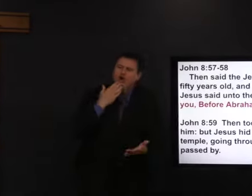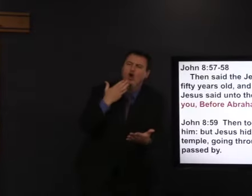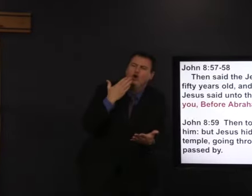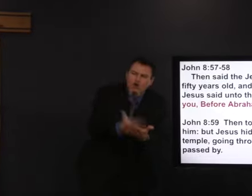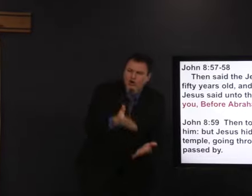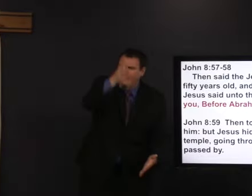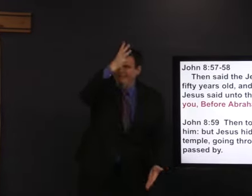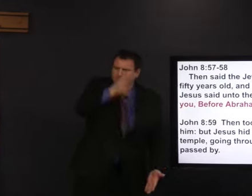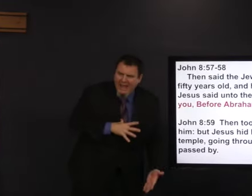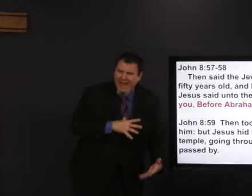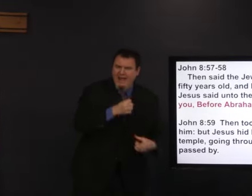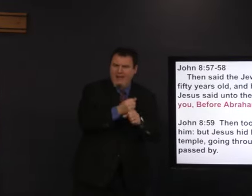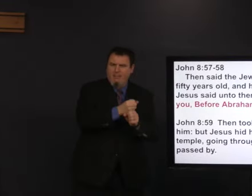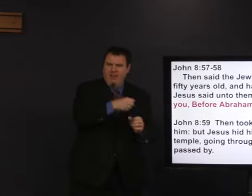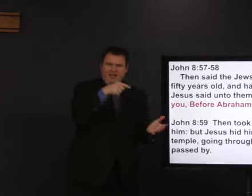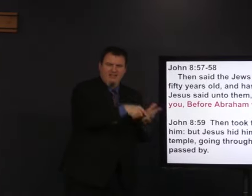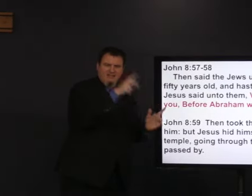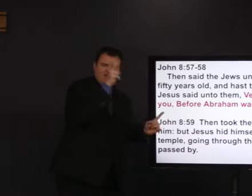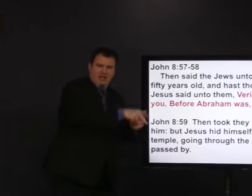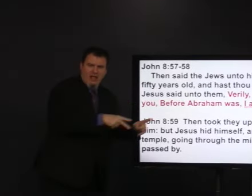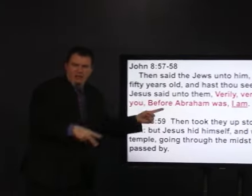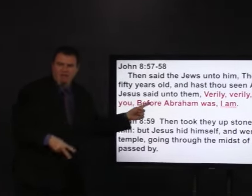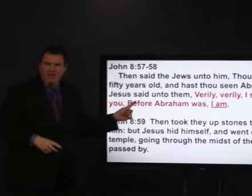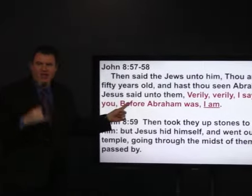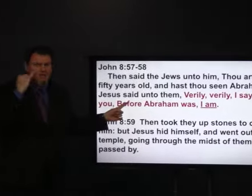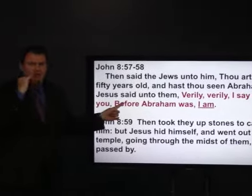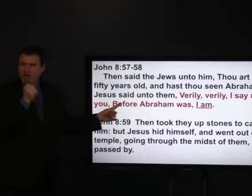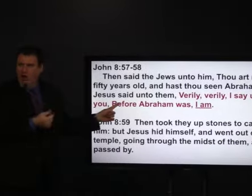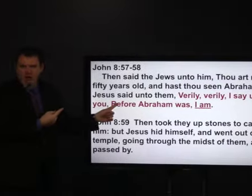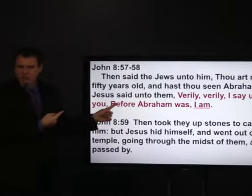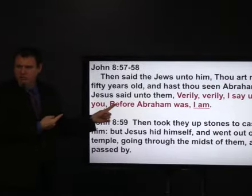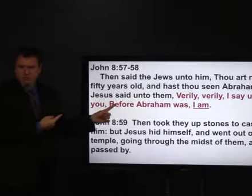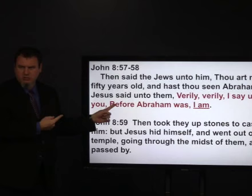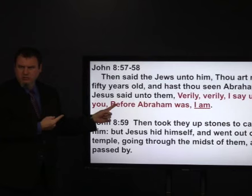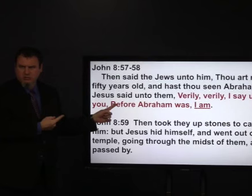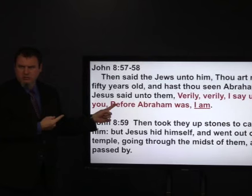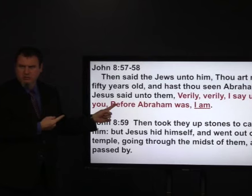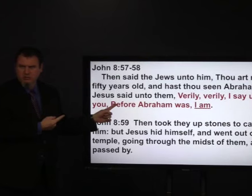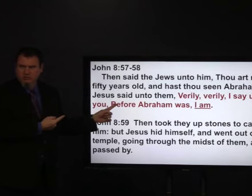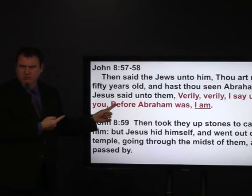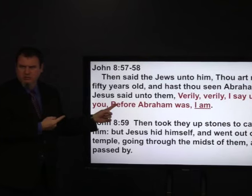No, you can't be a good man and make this kind of claim.